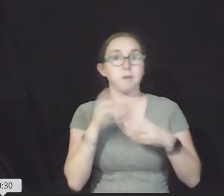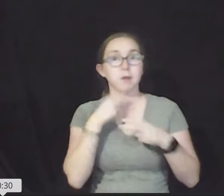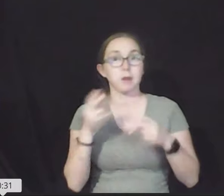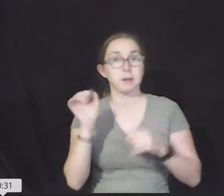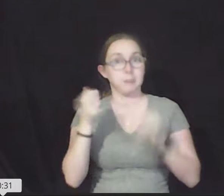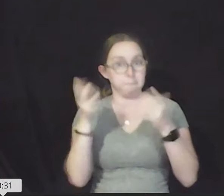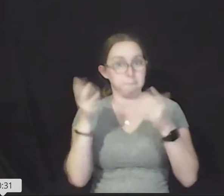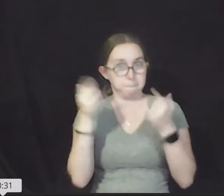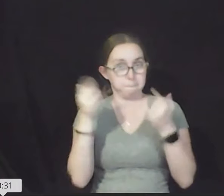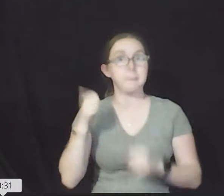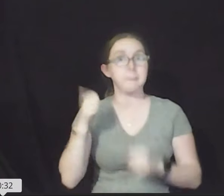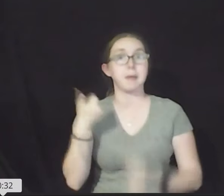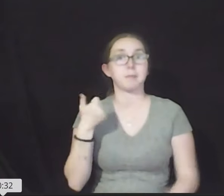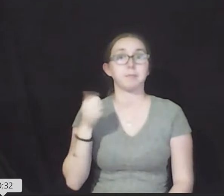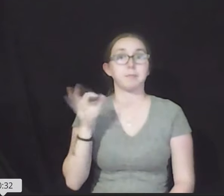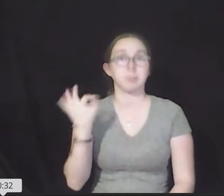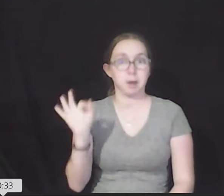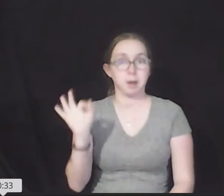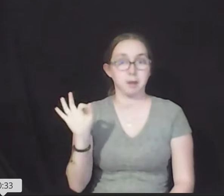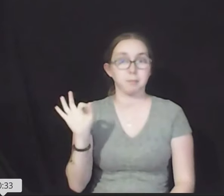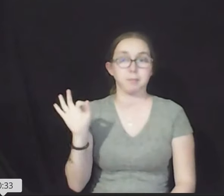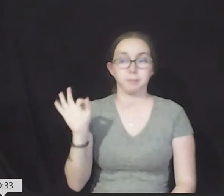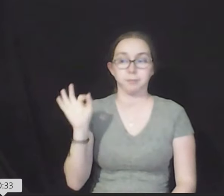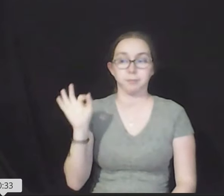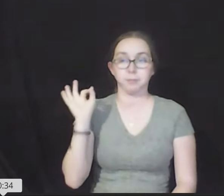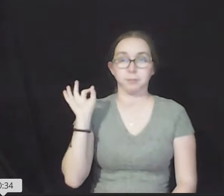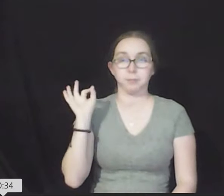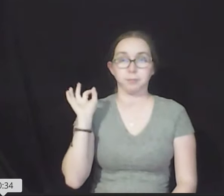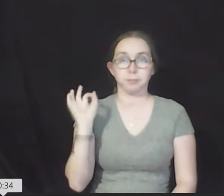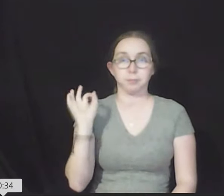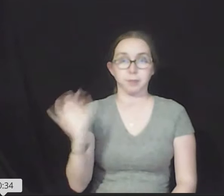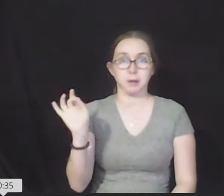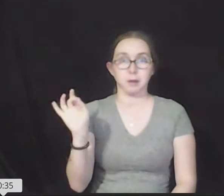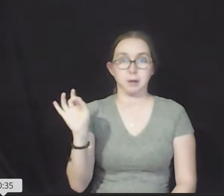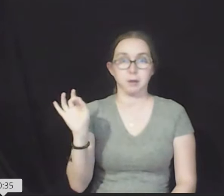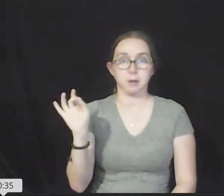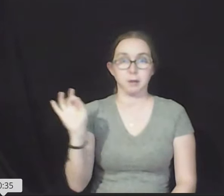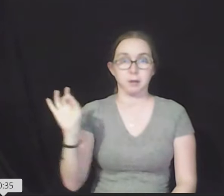10, 9, 8,